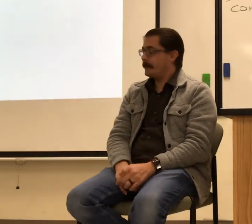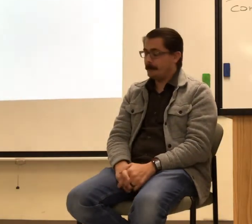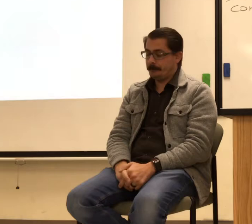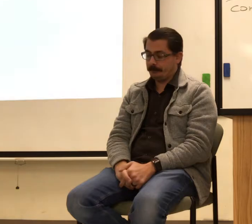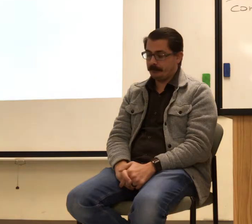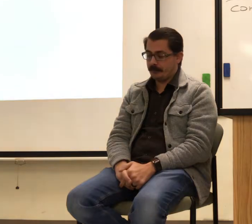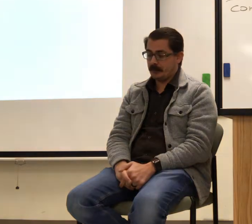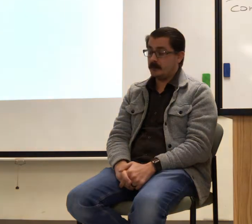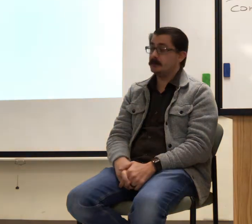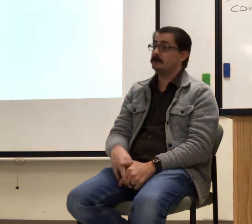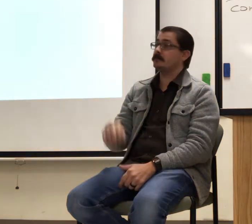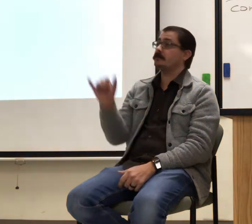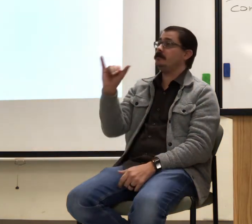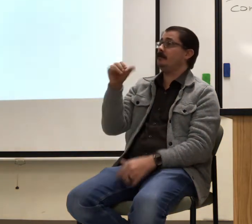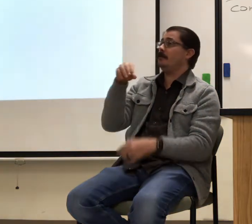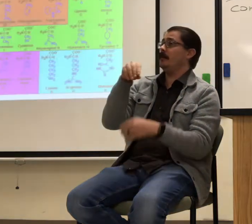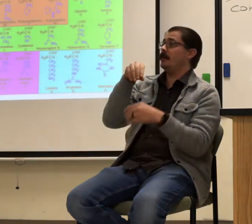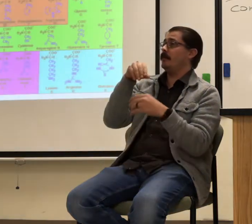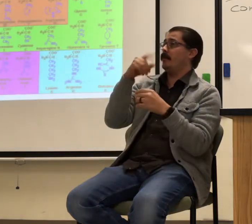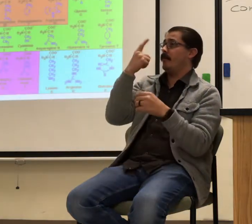Even within amino acids,